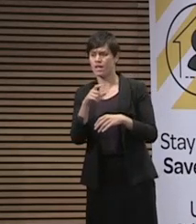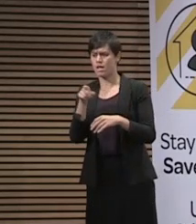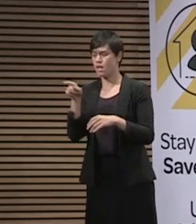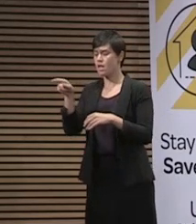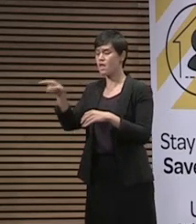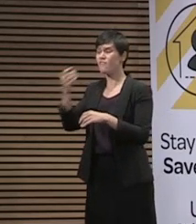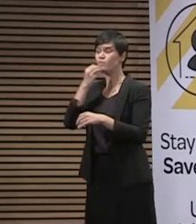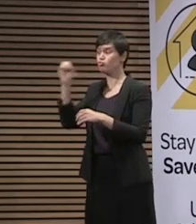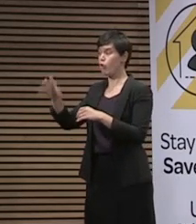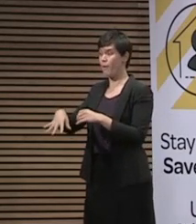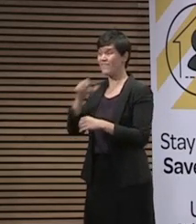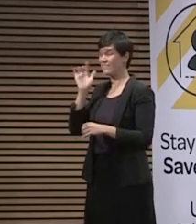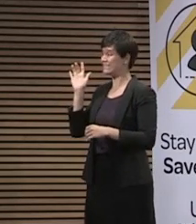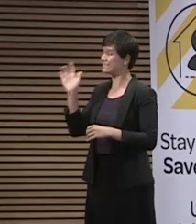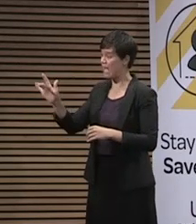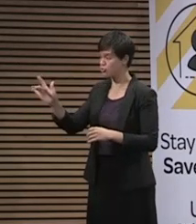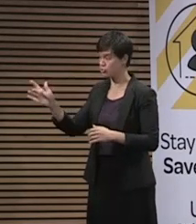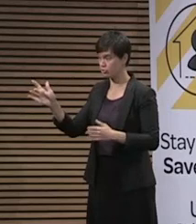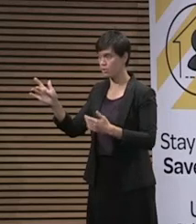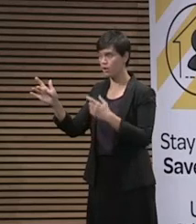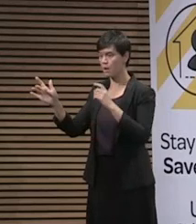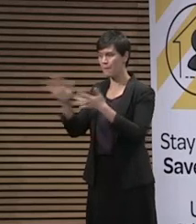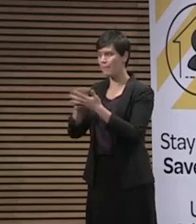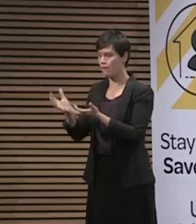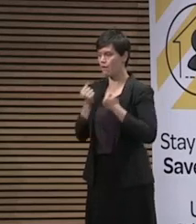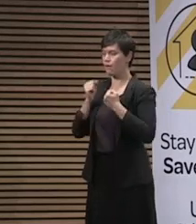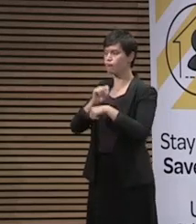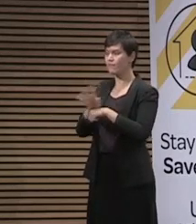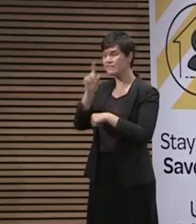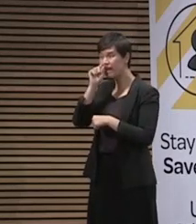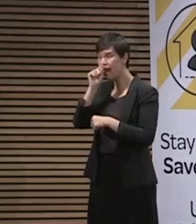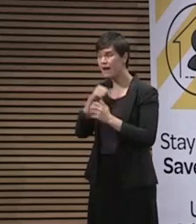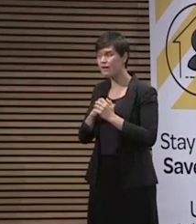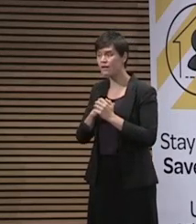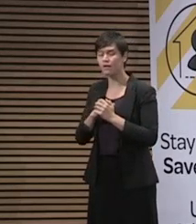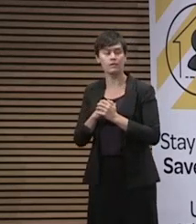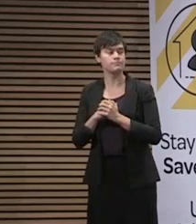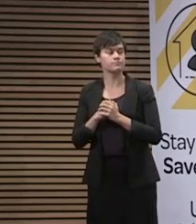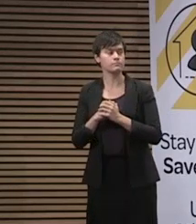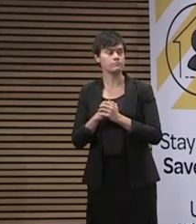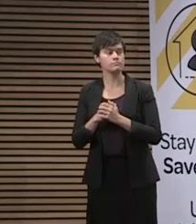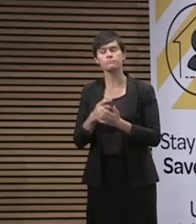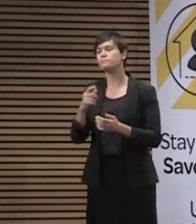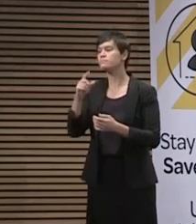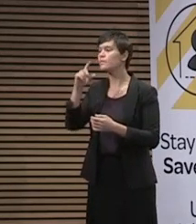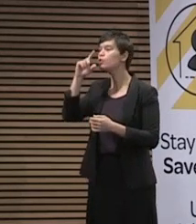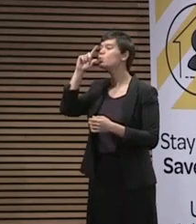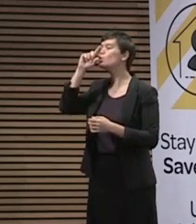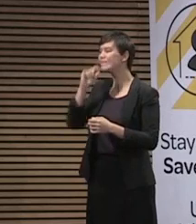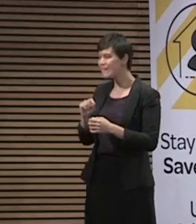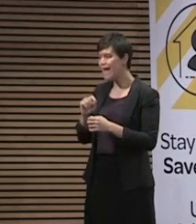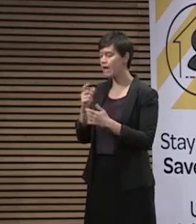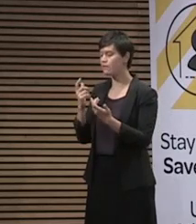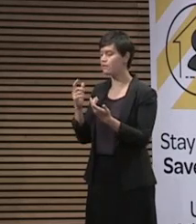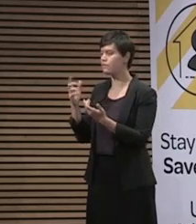something people should be worried about rather than person-to-person transmission? The best way to avoid object-to-person transmission is, of course, to wash one's